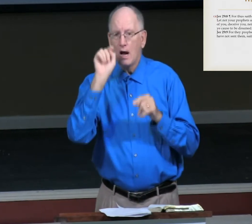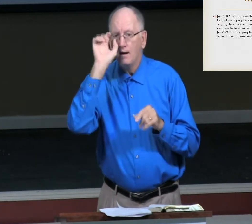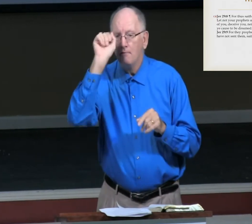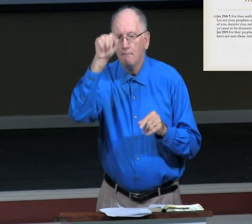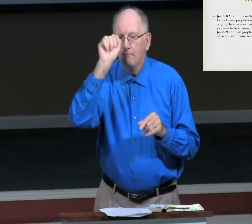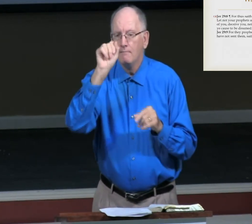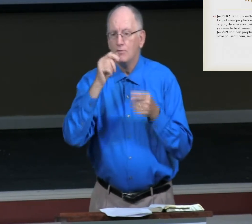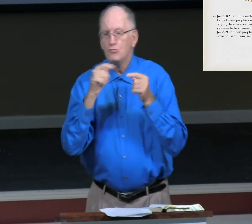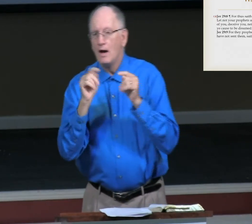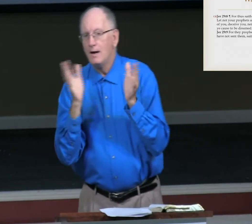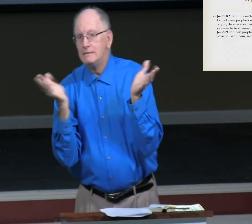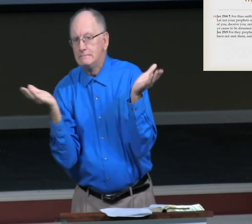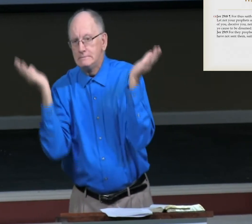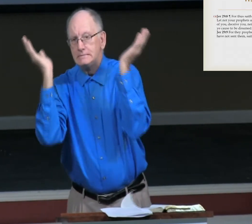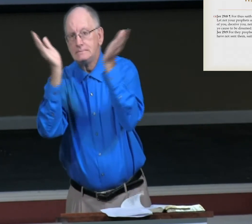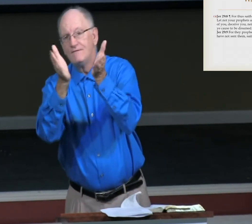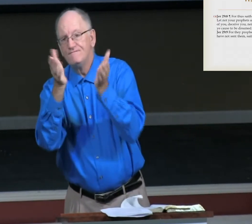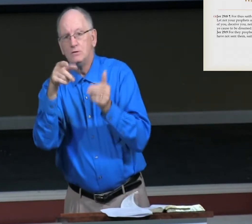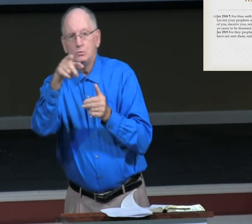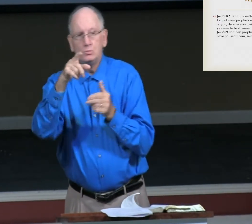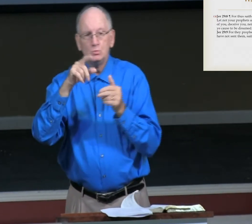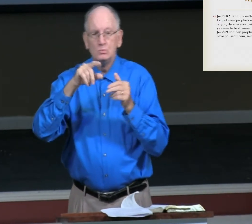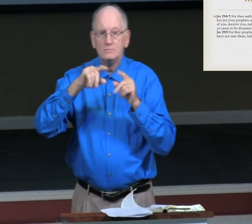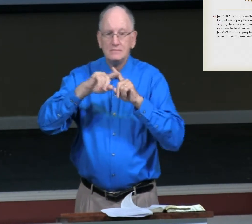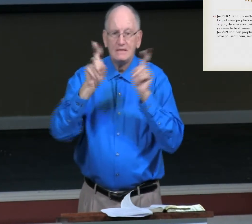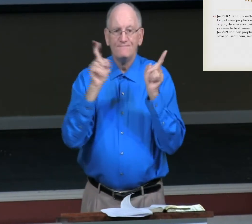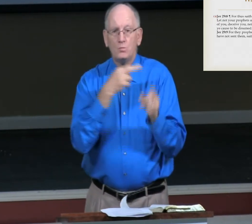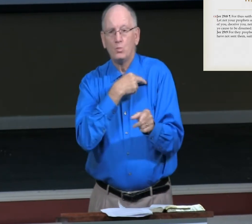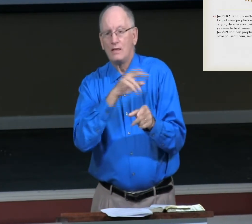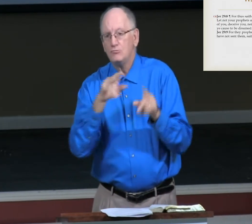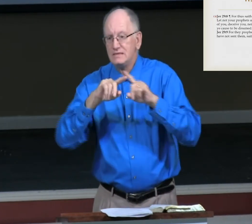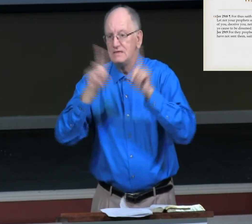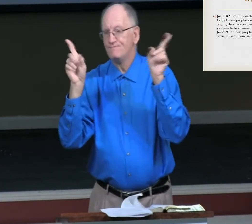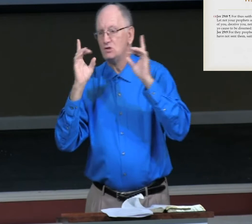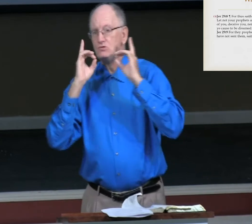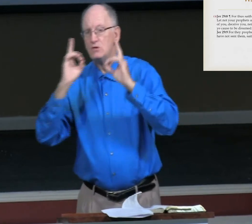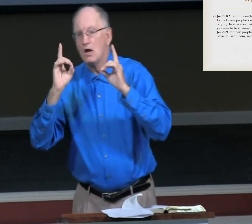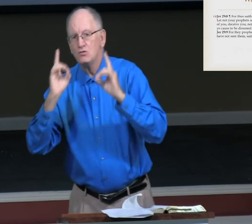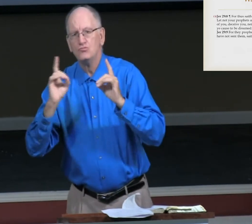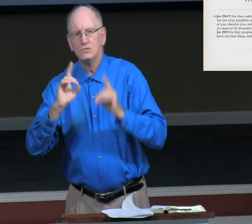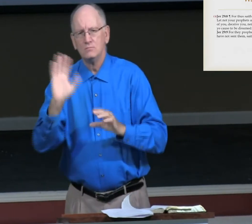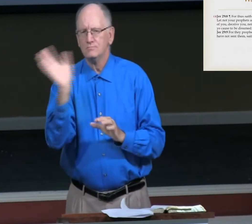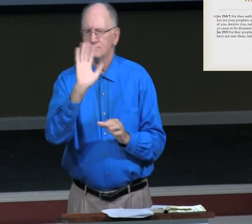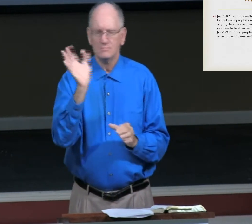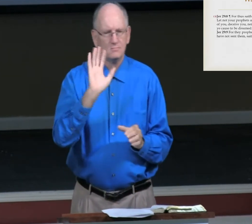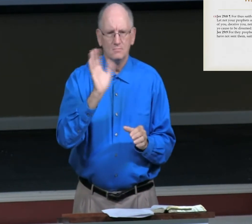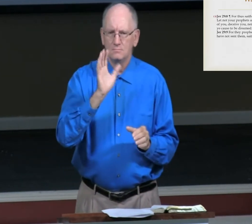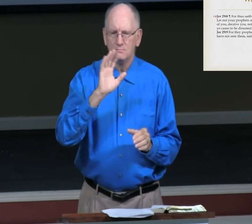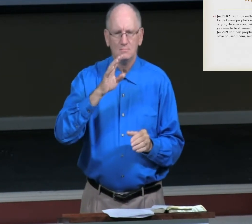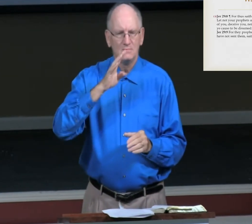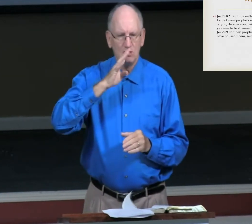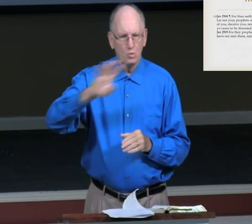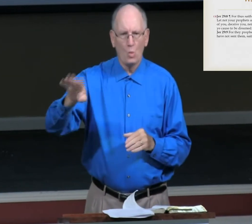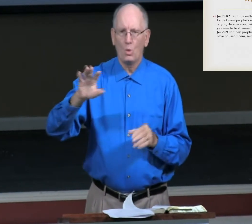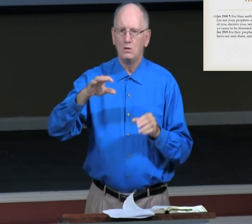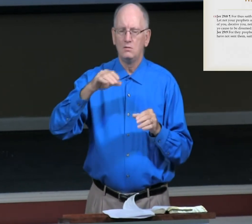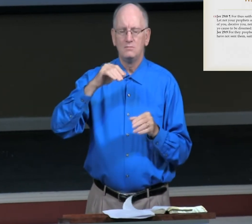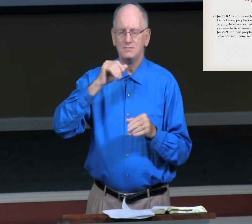your home and maybe try to knock on your door and to deceive you into a different religion or doctrine.